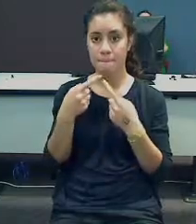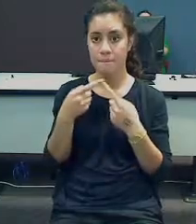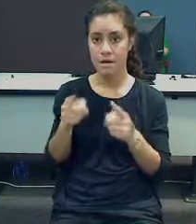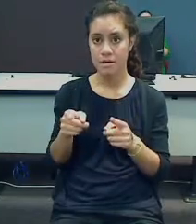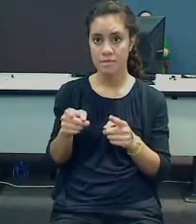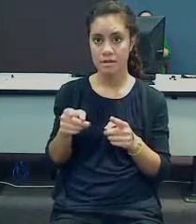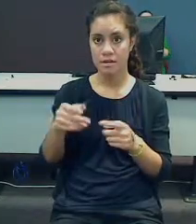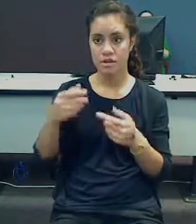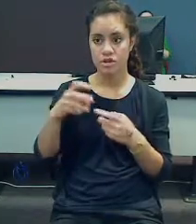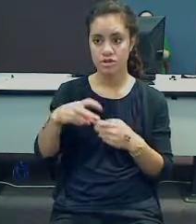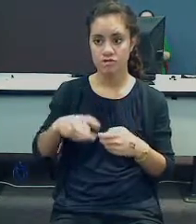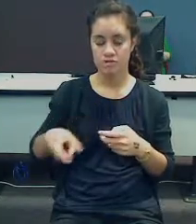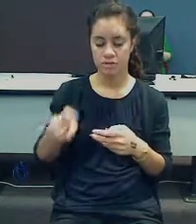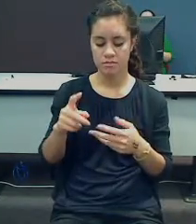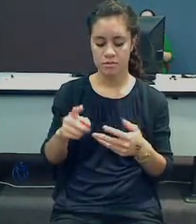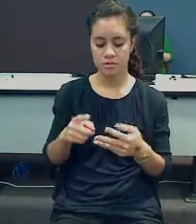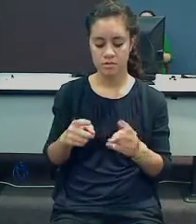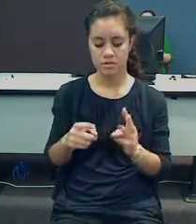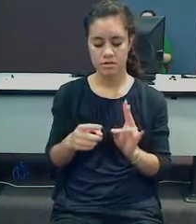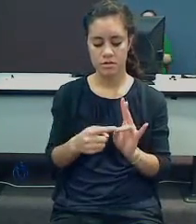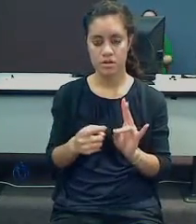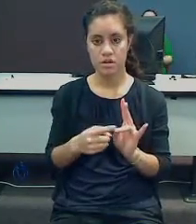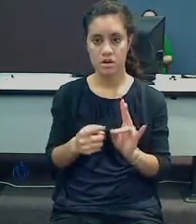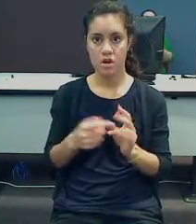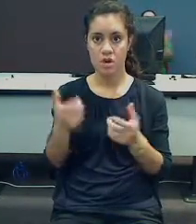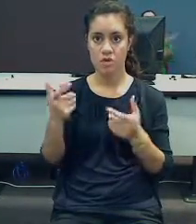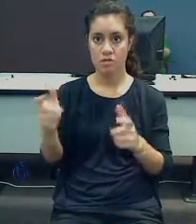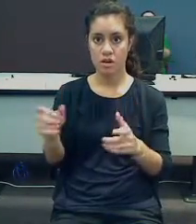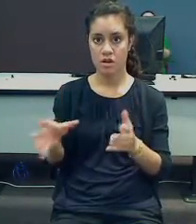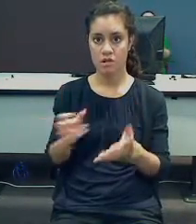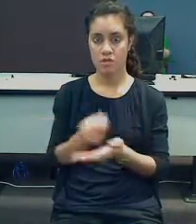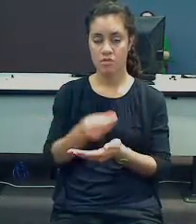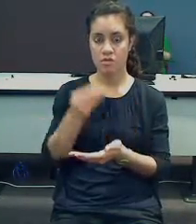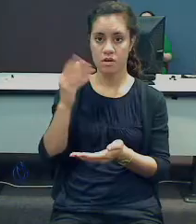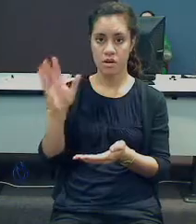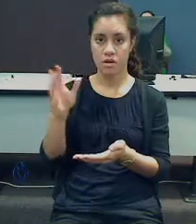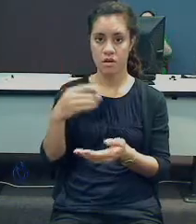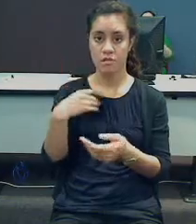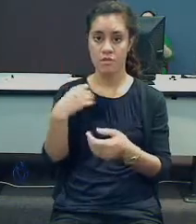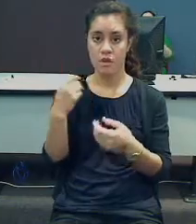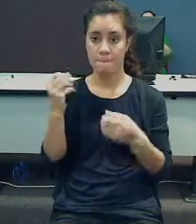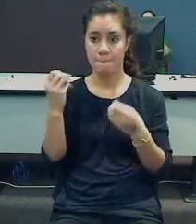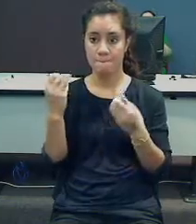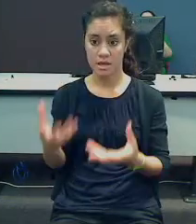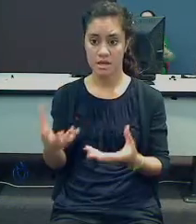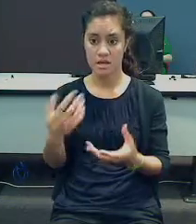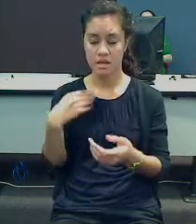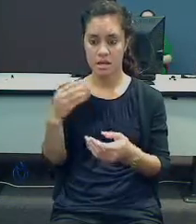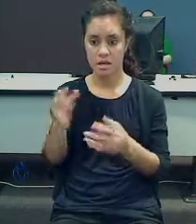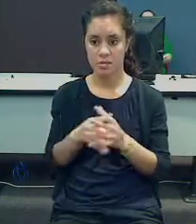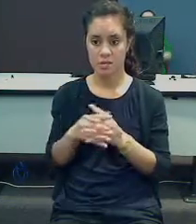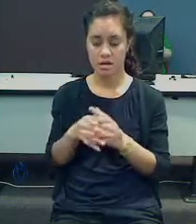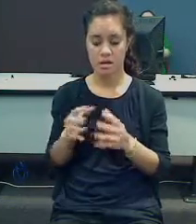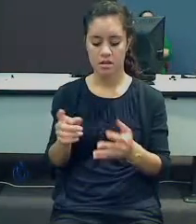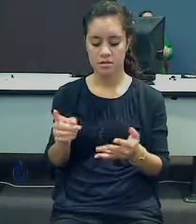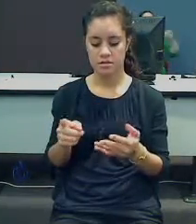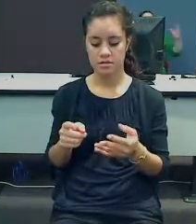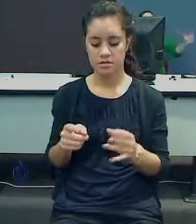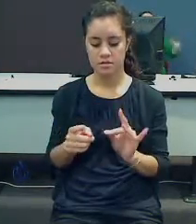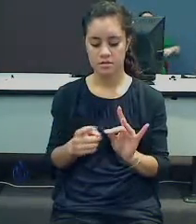great wealth for many Americans, and a wide variety of consumer goods. For